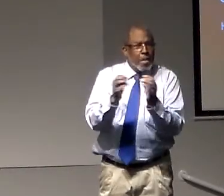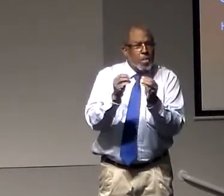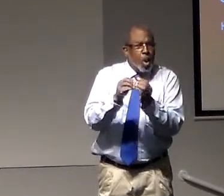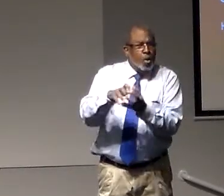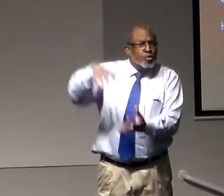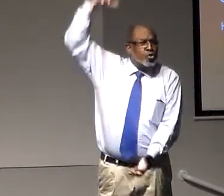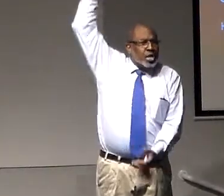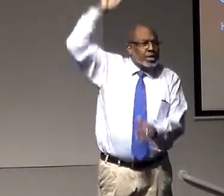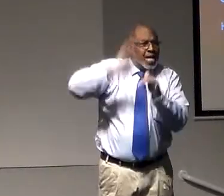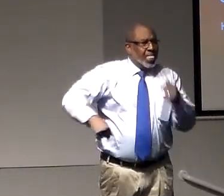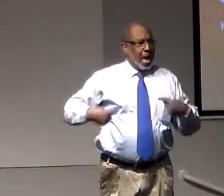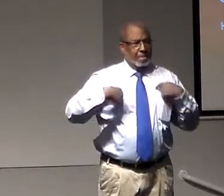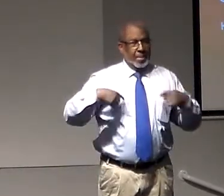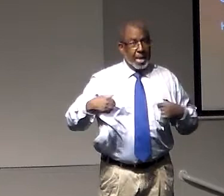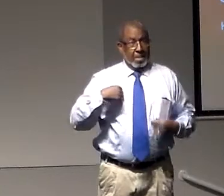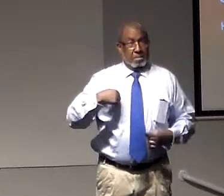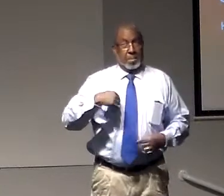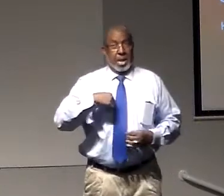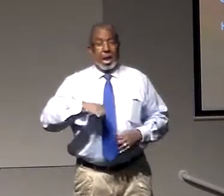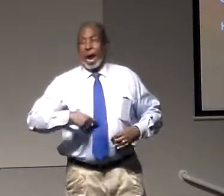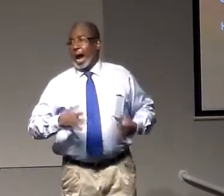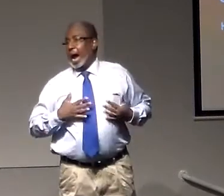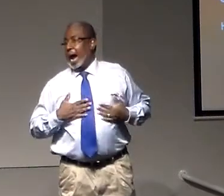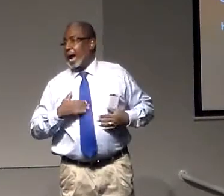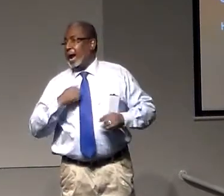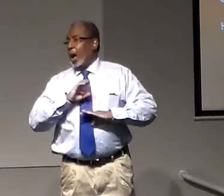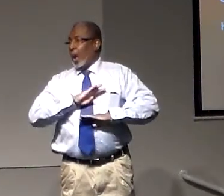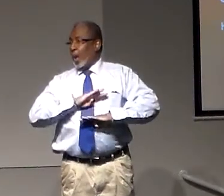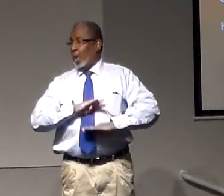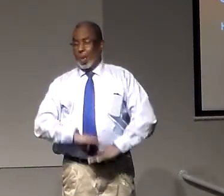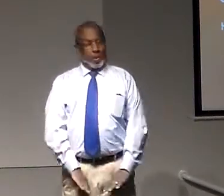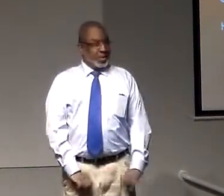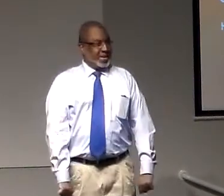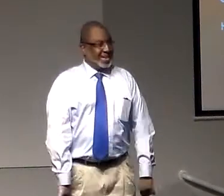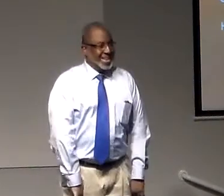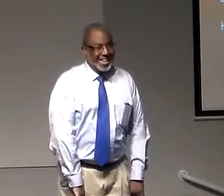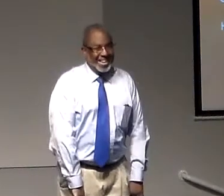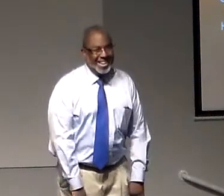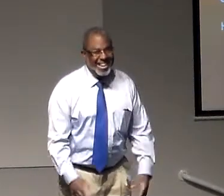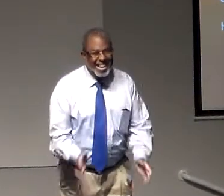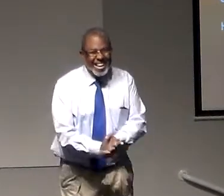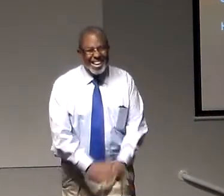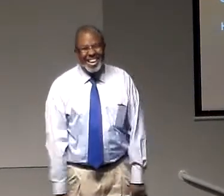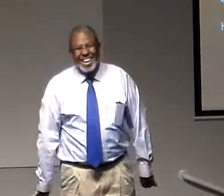wow, Lewis Perry is more than richer than me. Oh, I was happy.